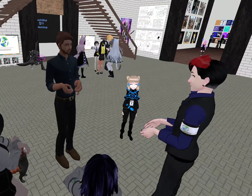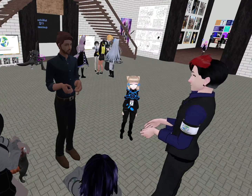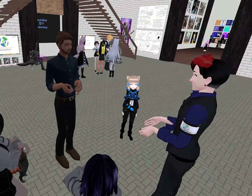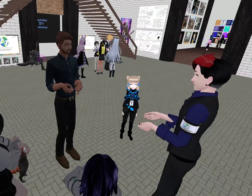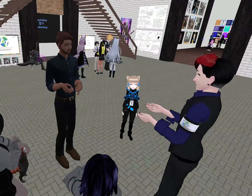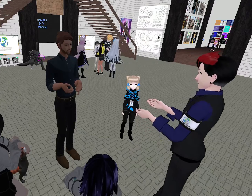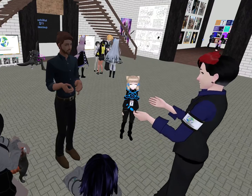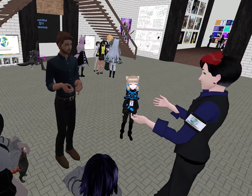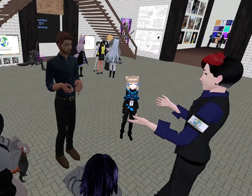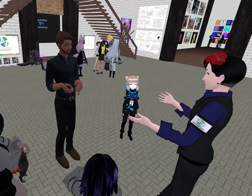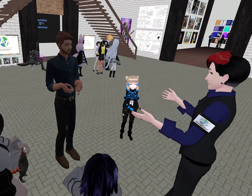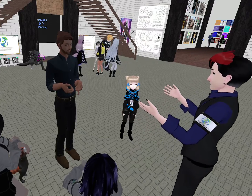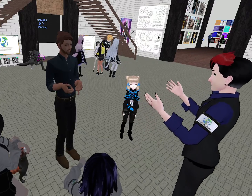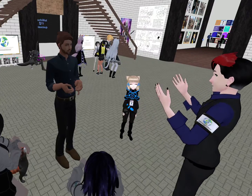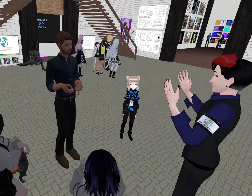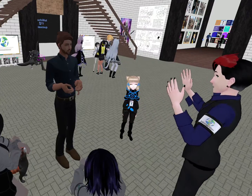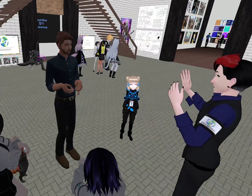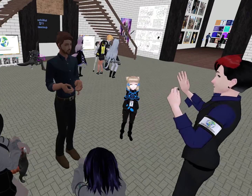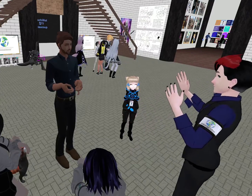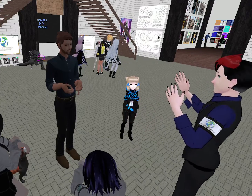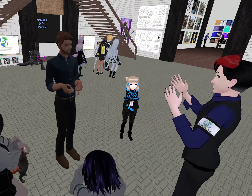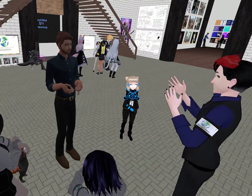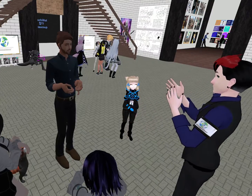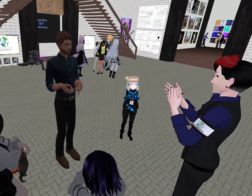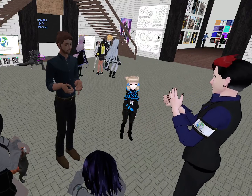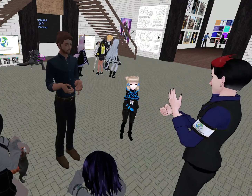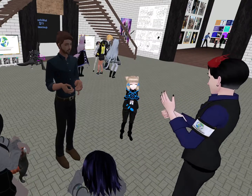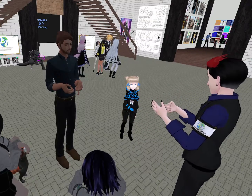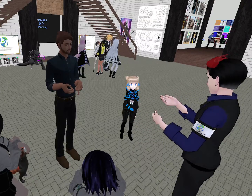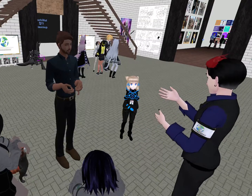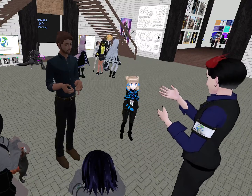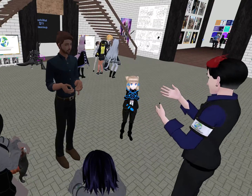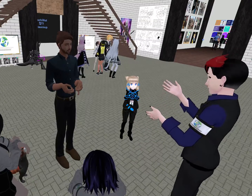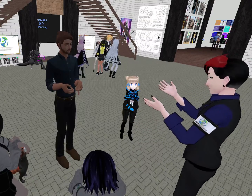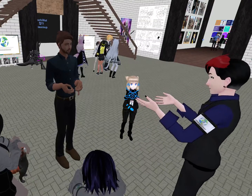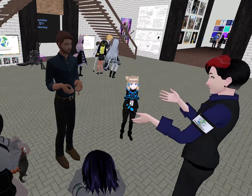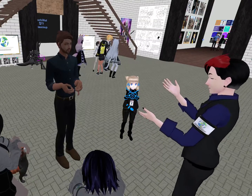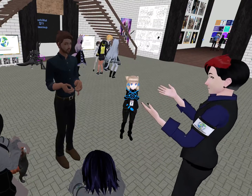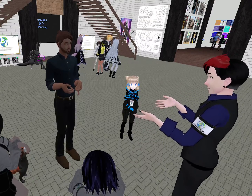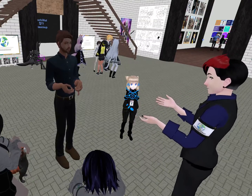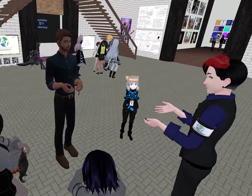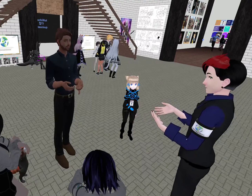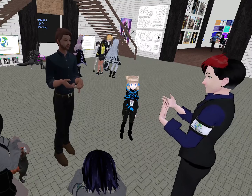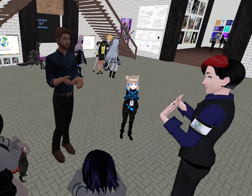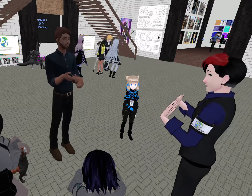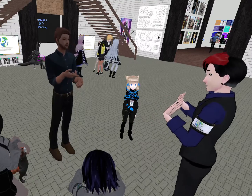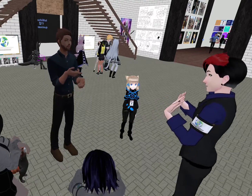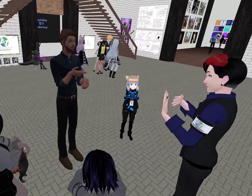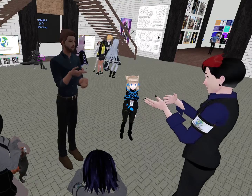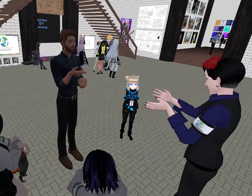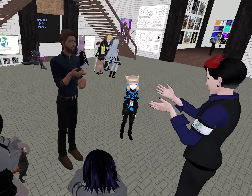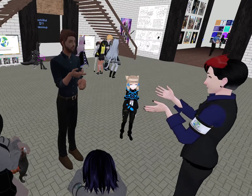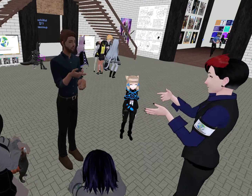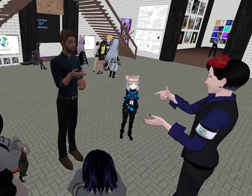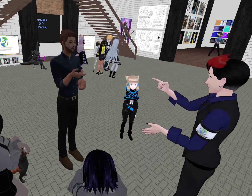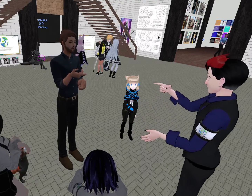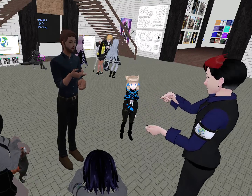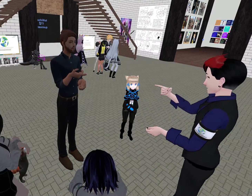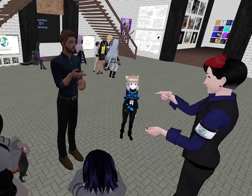Like, I mean, deaf people are so like innately skilled at gesturing and figuring it out that they can just kind of like, oh, we don't